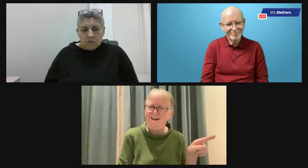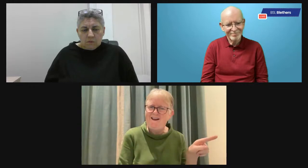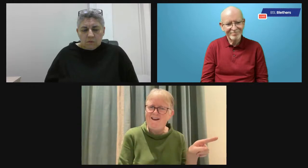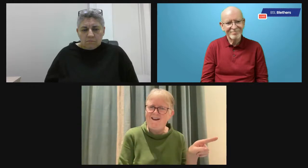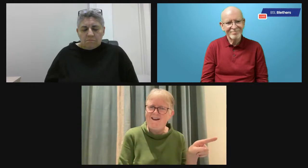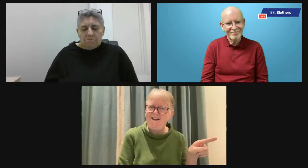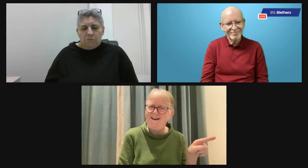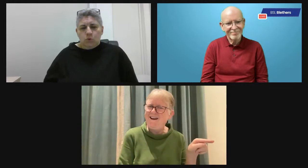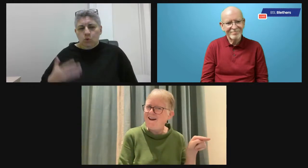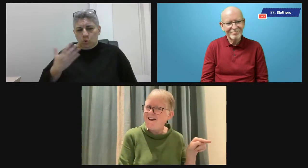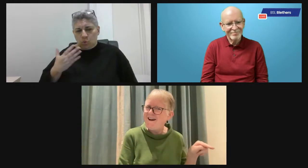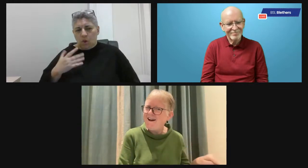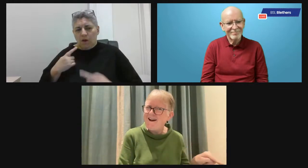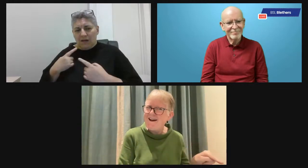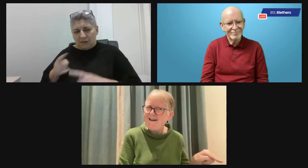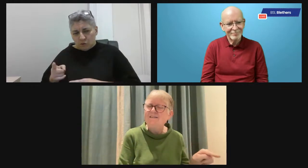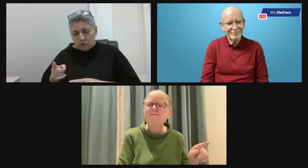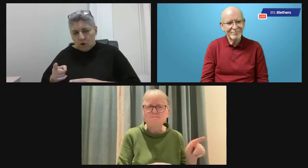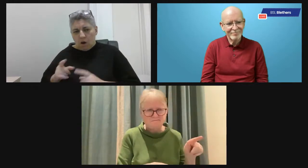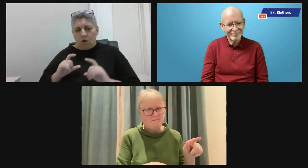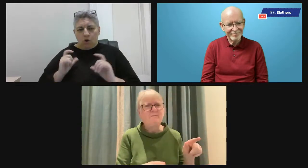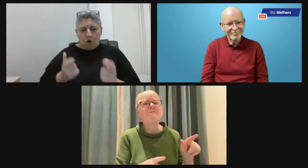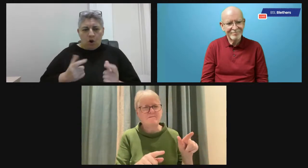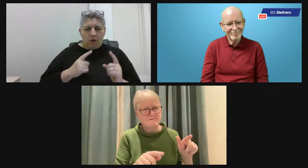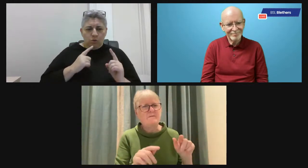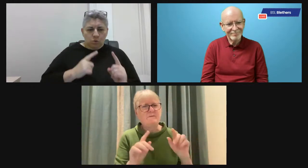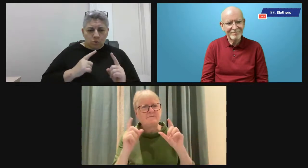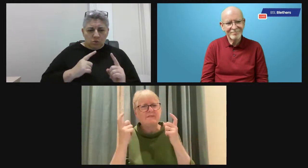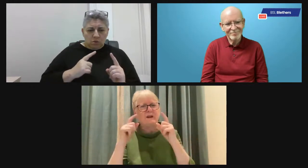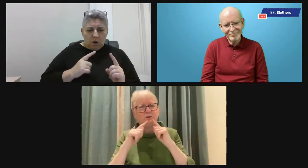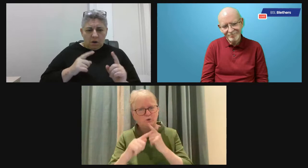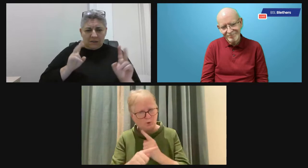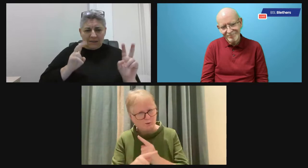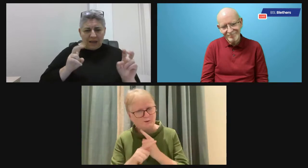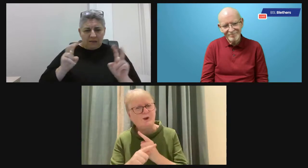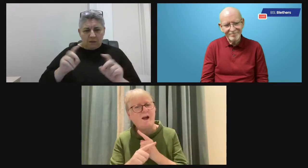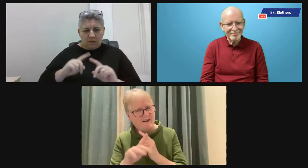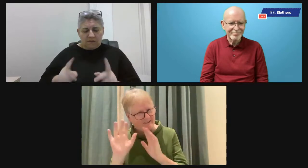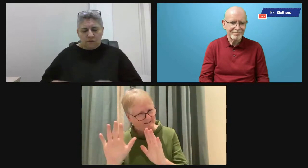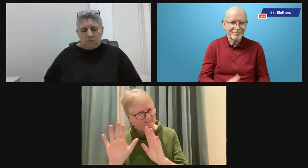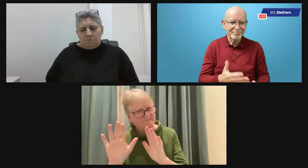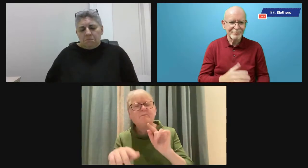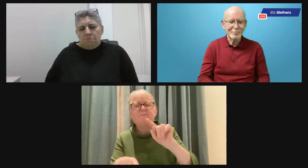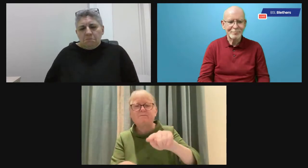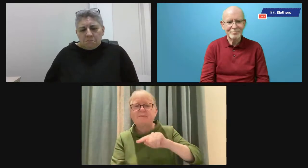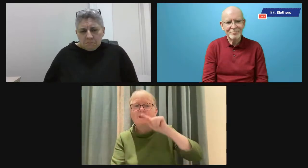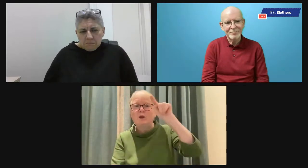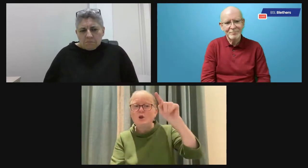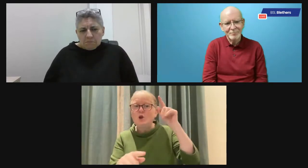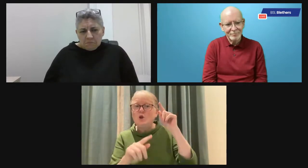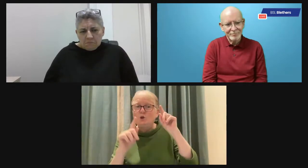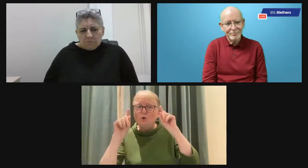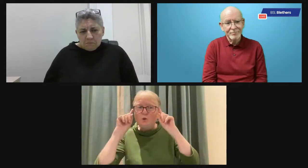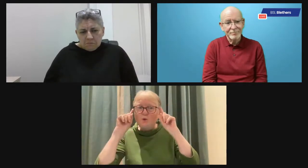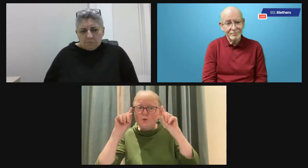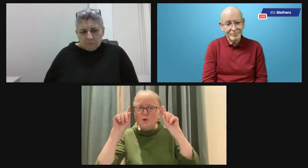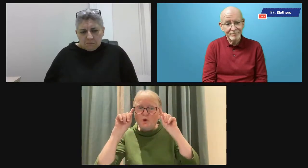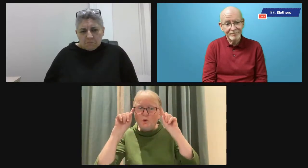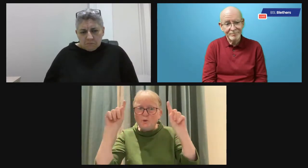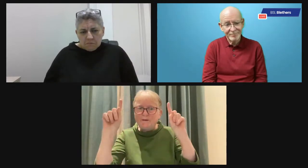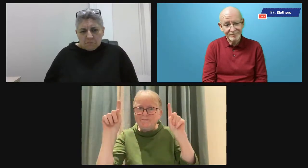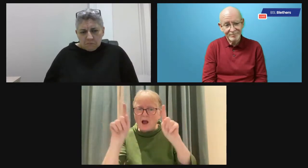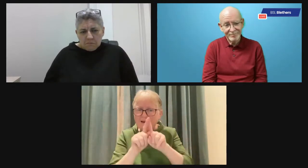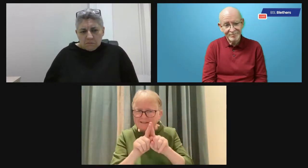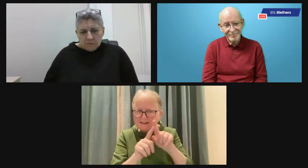But in a school environment, that same person is a teacher. Ah, all right. So,